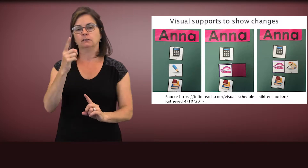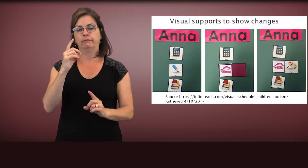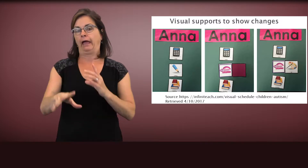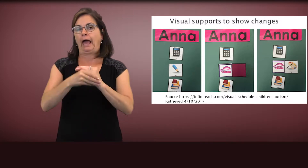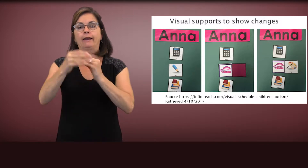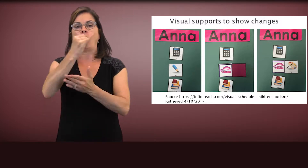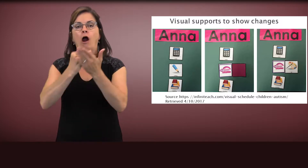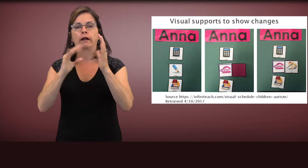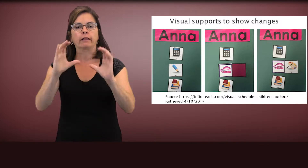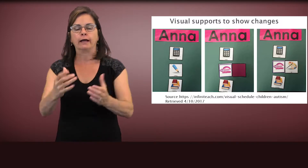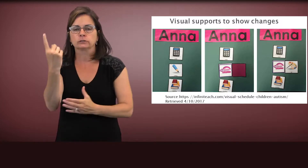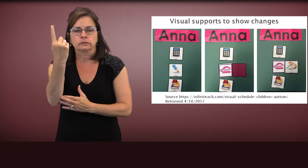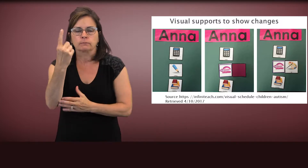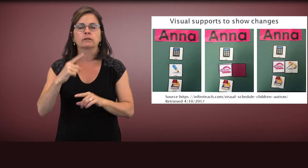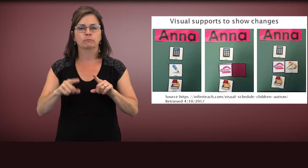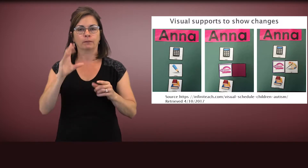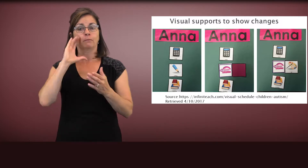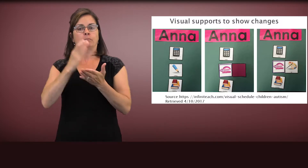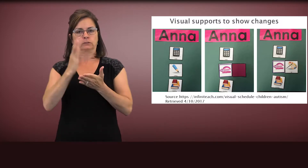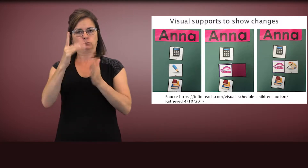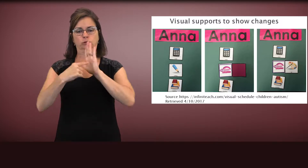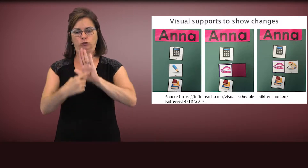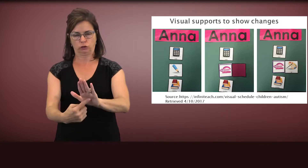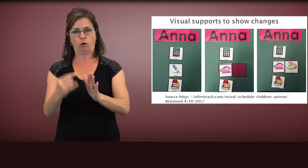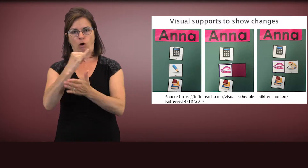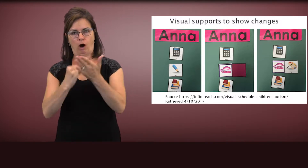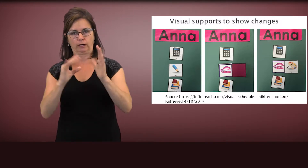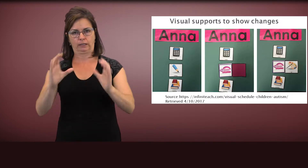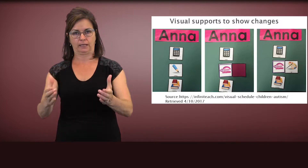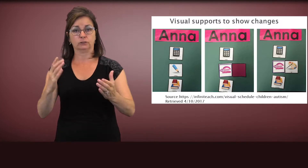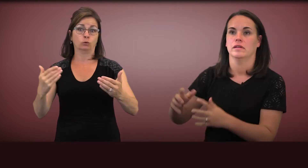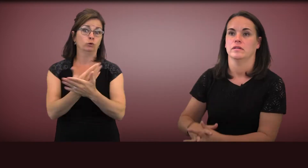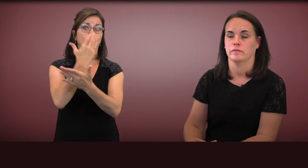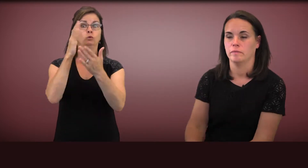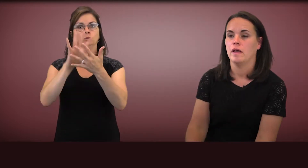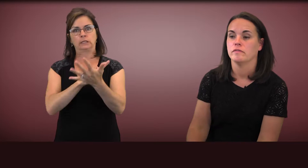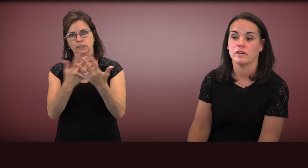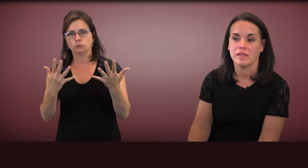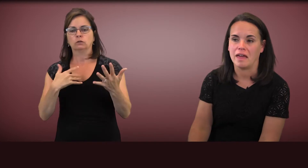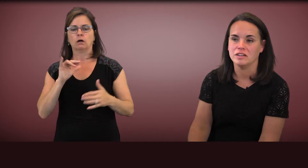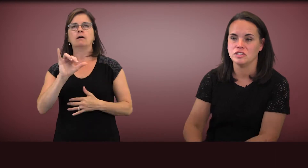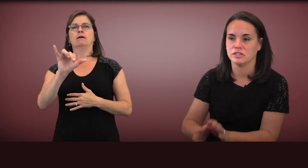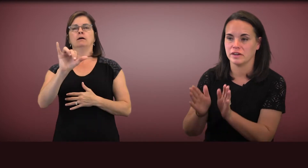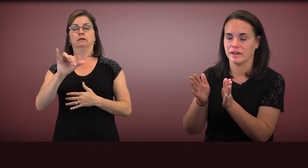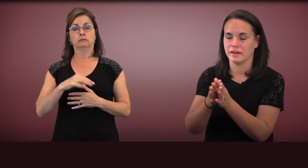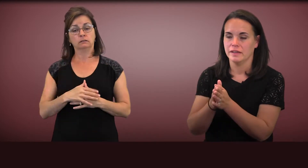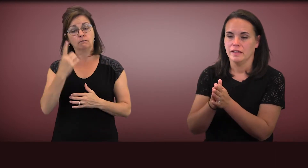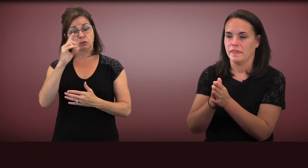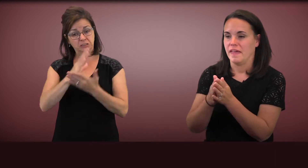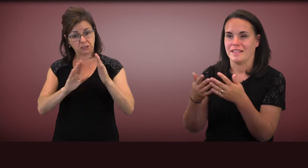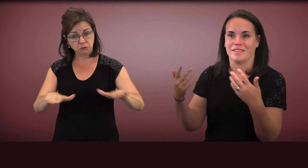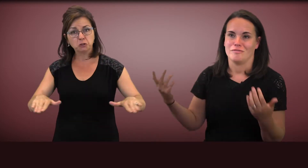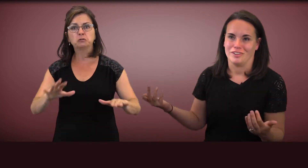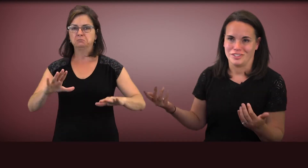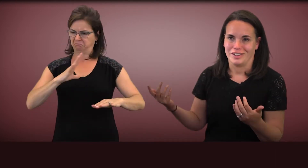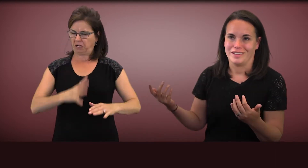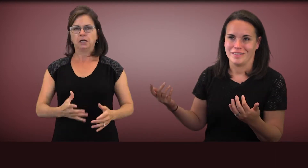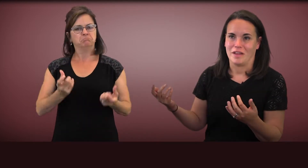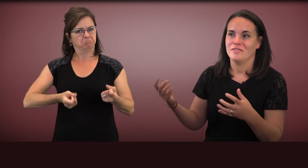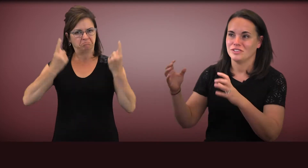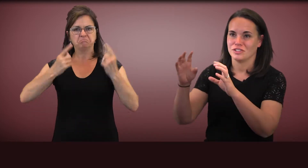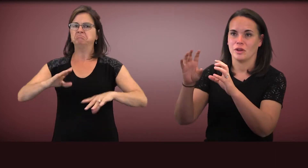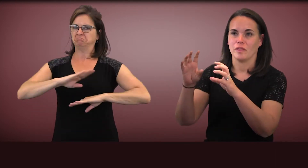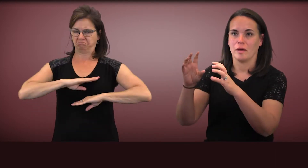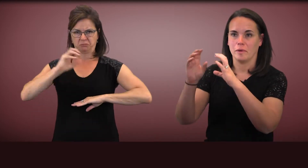a symbol to represent art class to show that that's the change that's going to happen. For a lot of children, that's sufficient